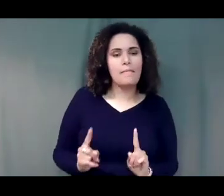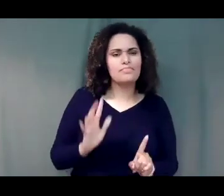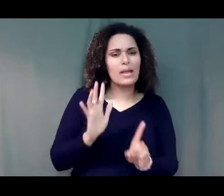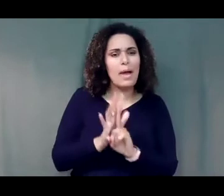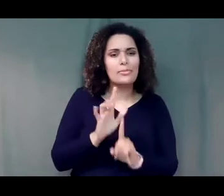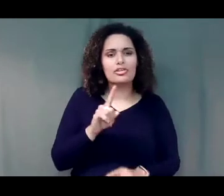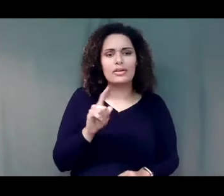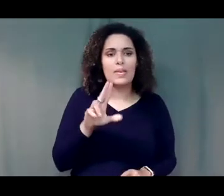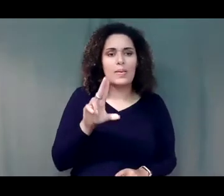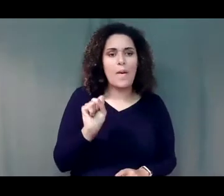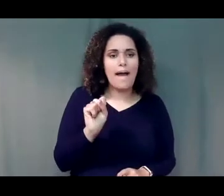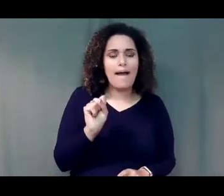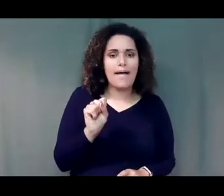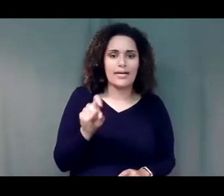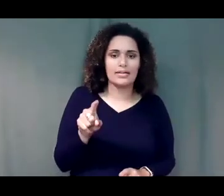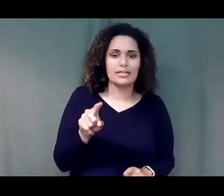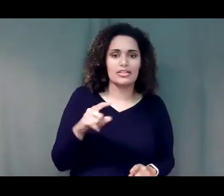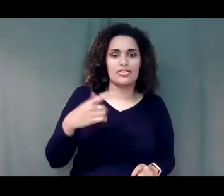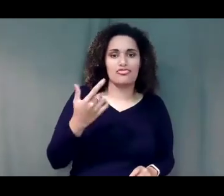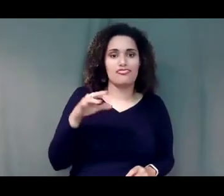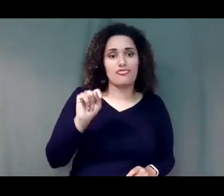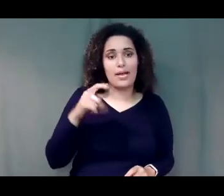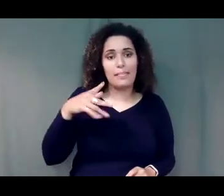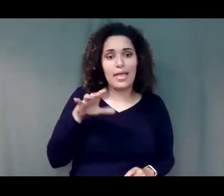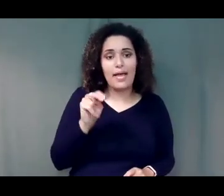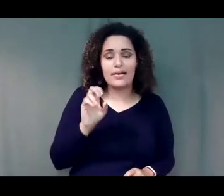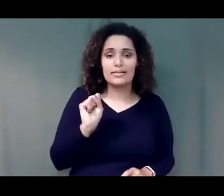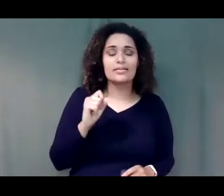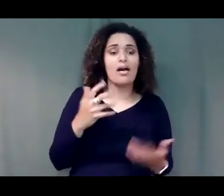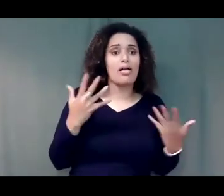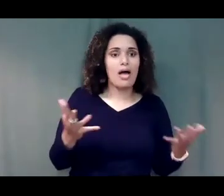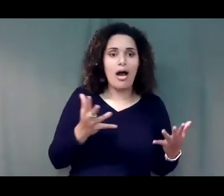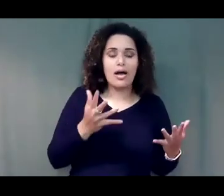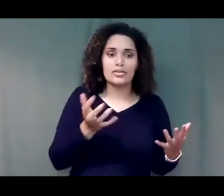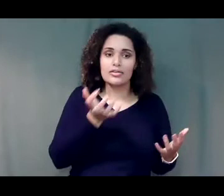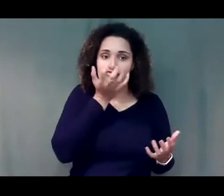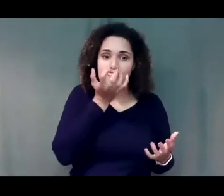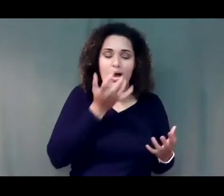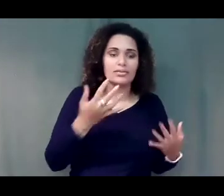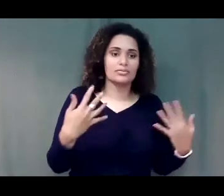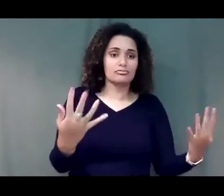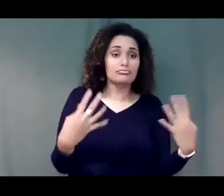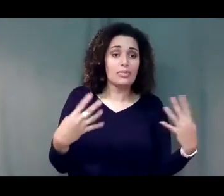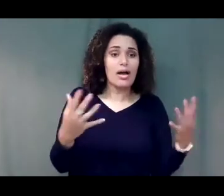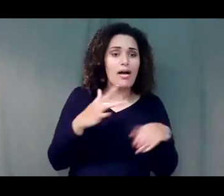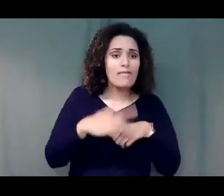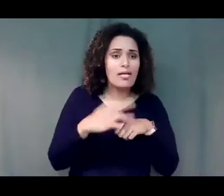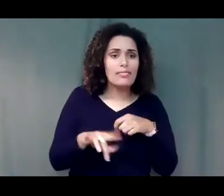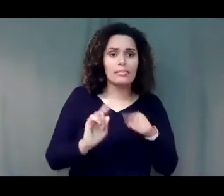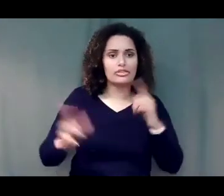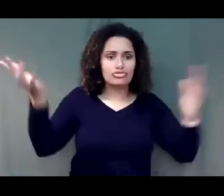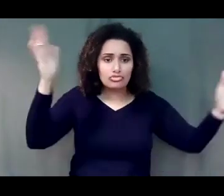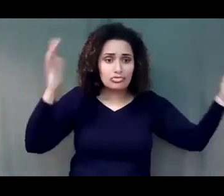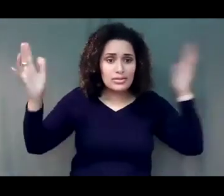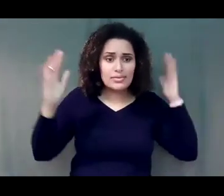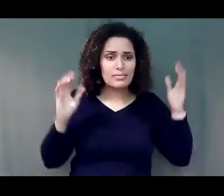States, basically on the Great Plains, where there was lots and lots of grass available, but almost no trees.